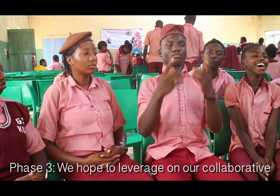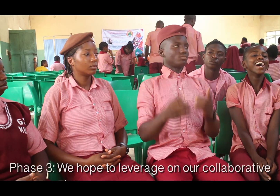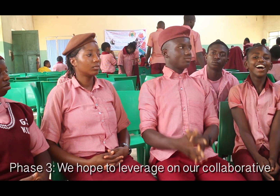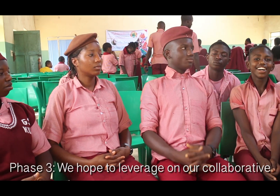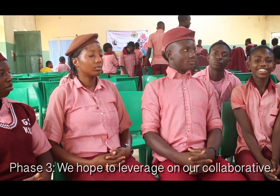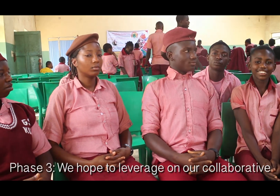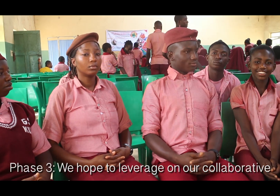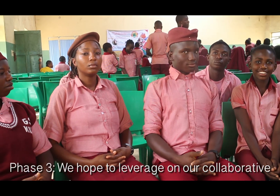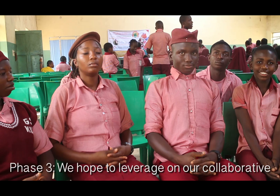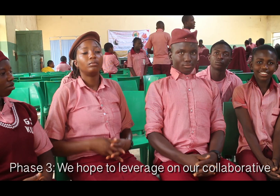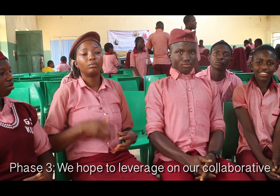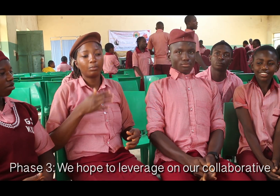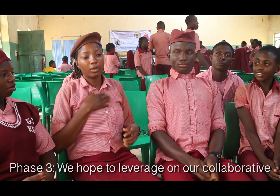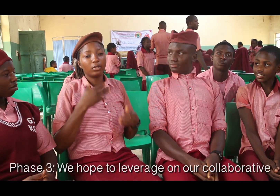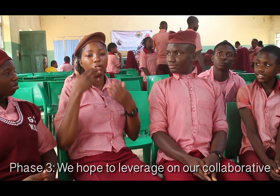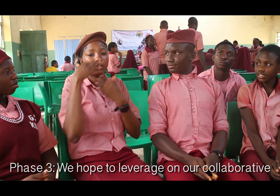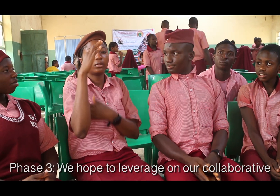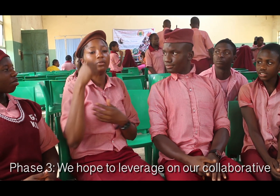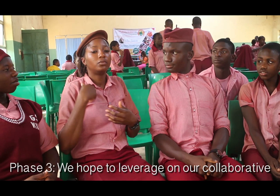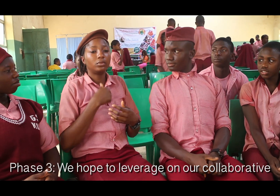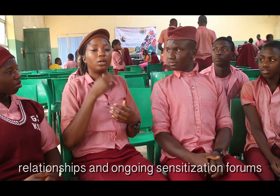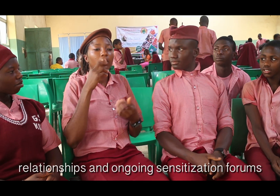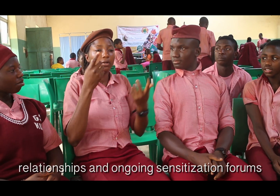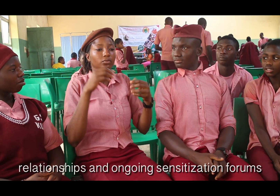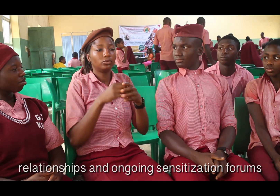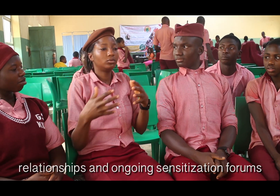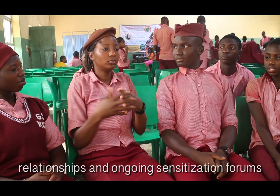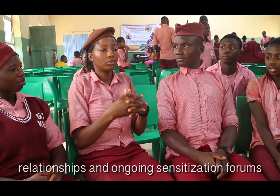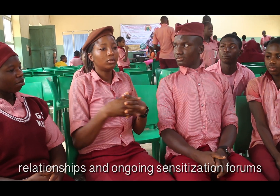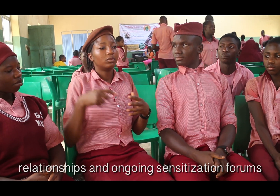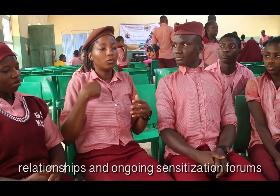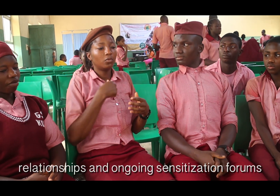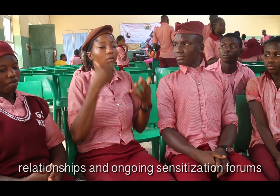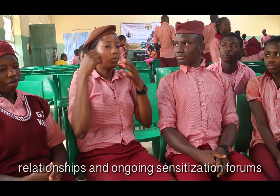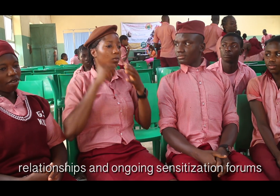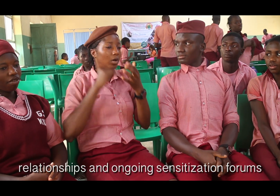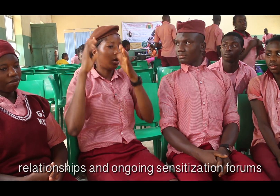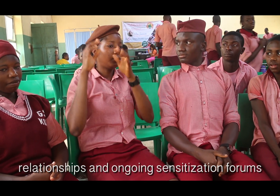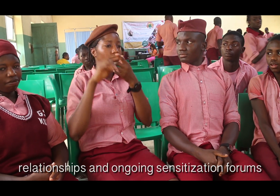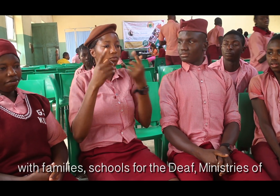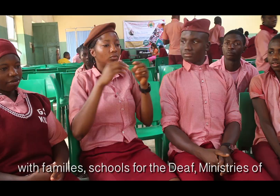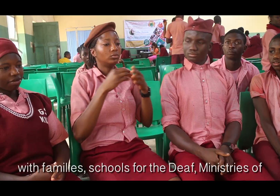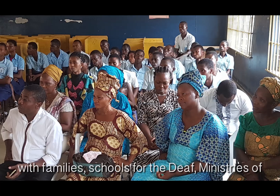Phase hope to leverage on our collaborative relationship and ongoing sensitization forum with families,